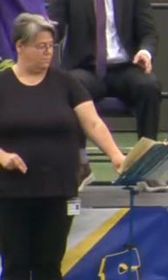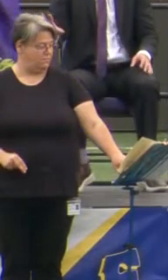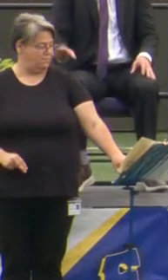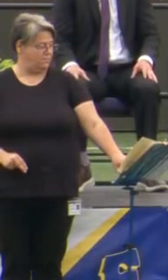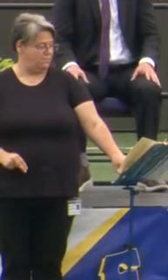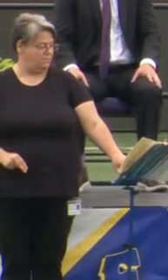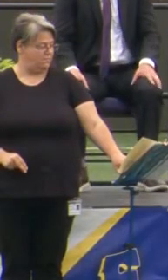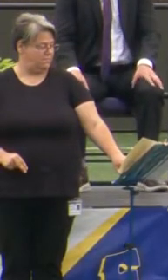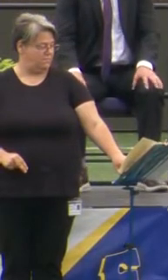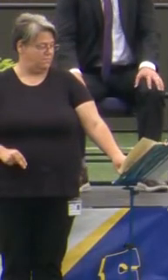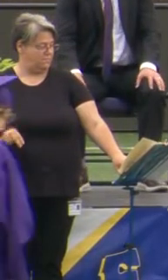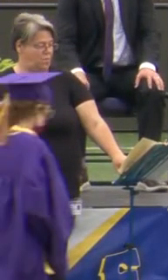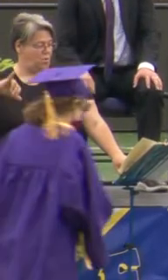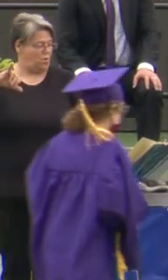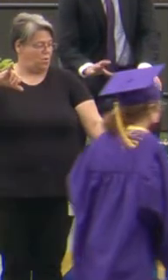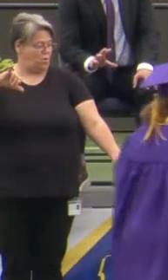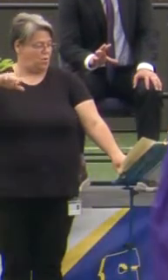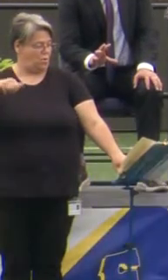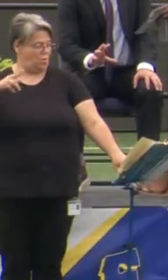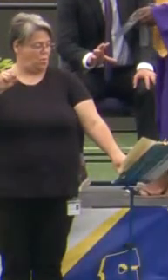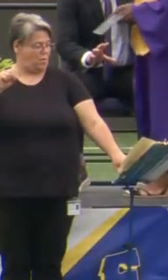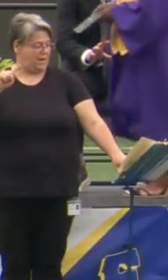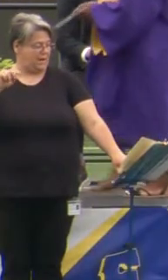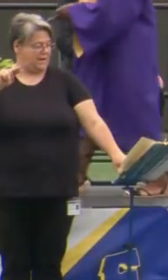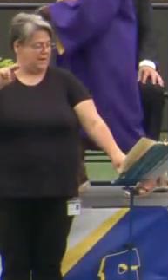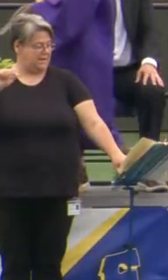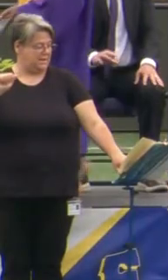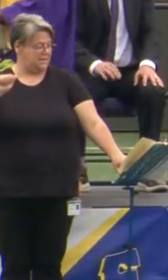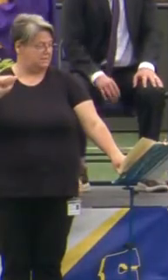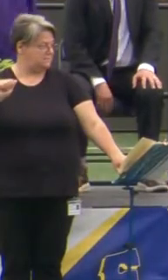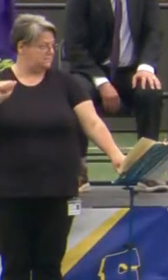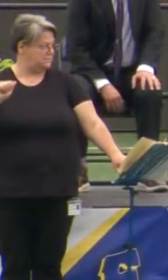Jacqueline Juanita Ortigosa.